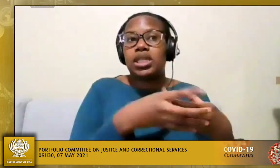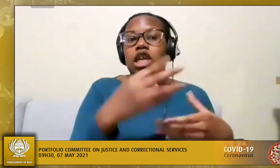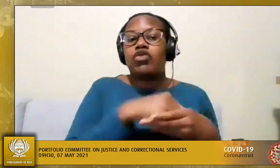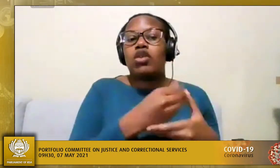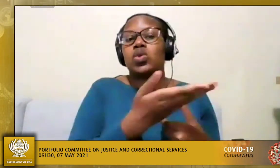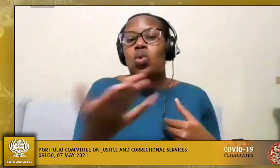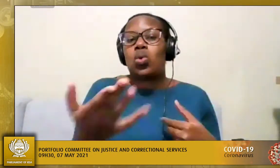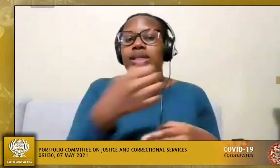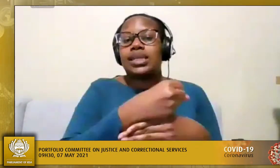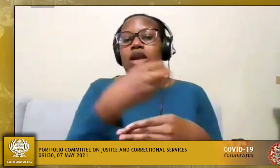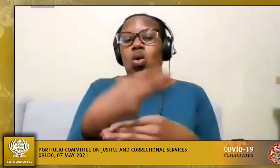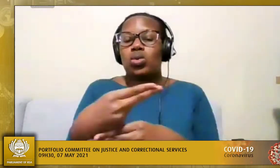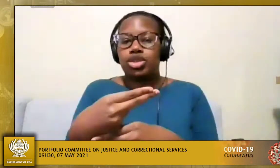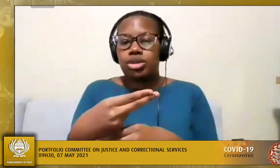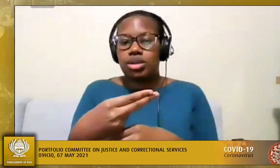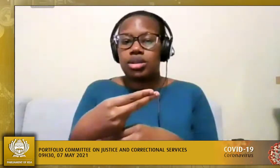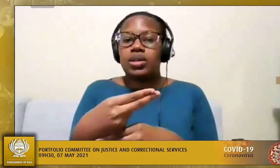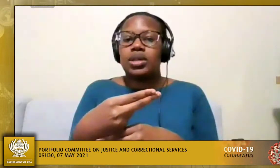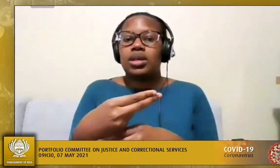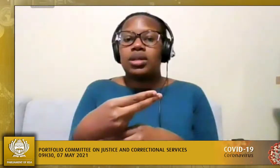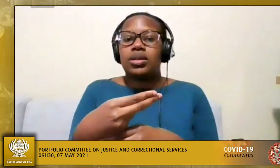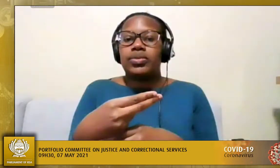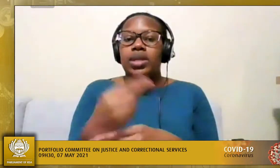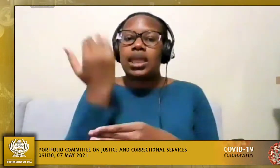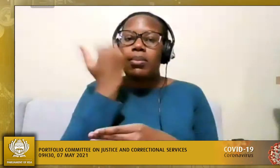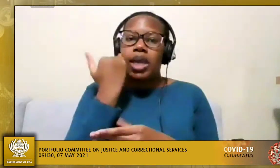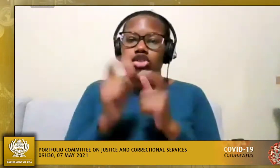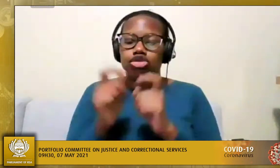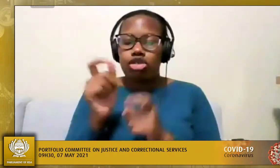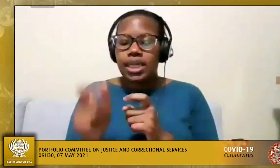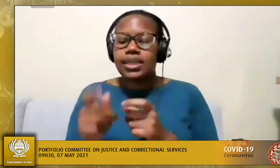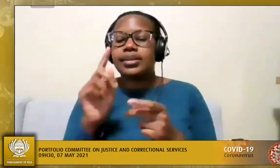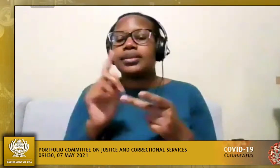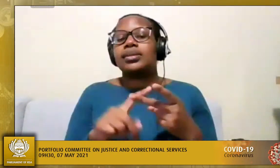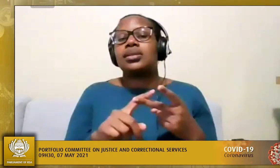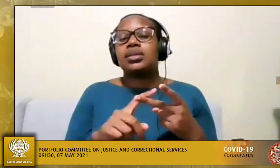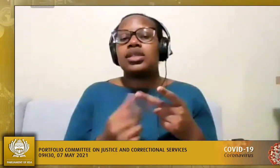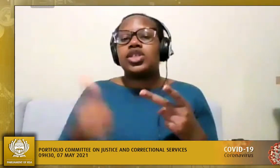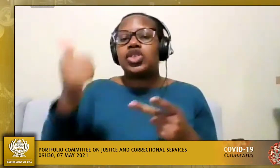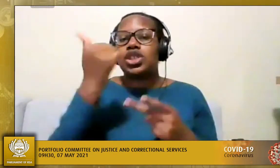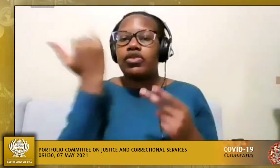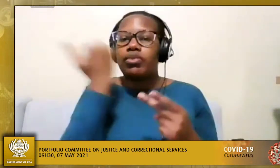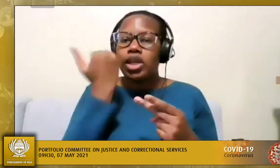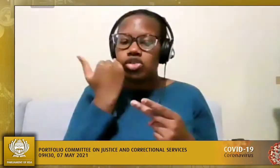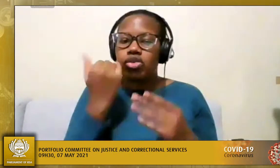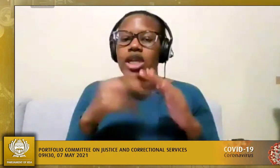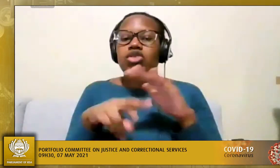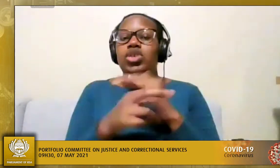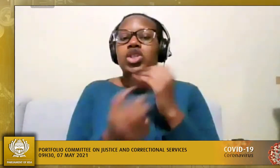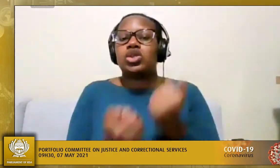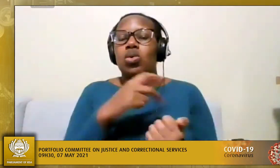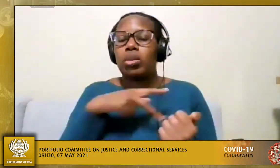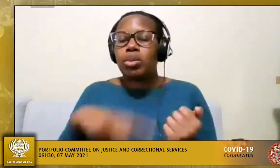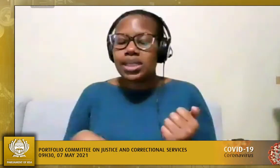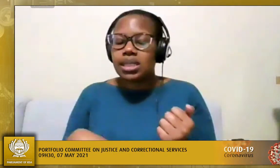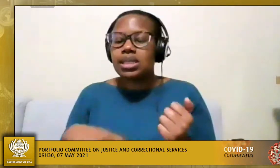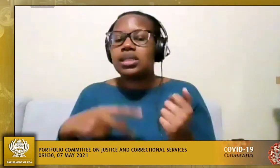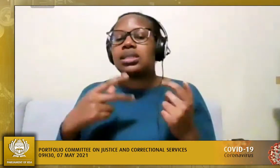stakeholders um the the magistrates uh the chief magistrates the Regional Court residents